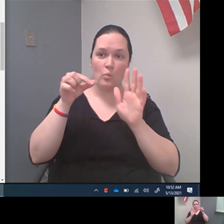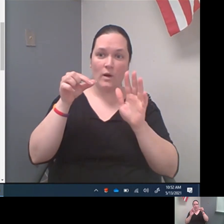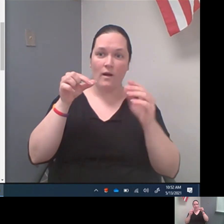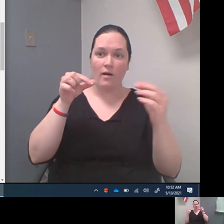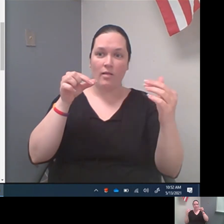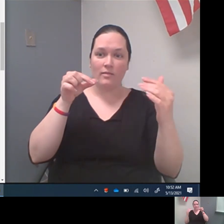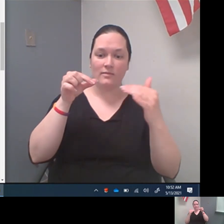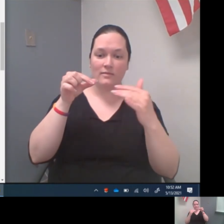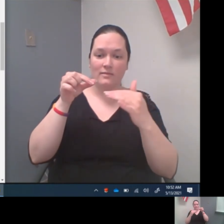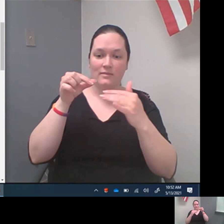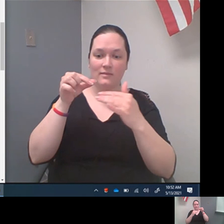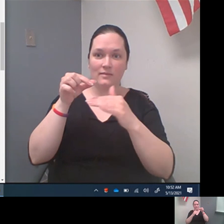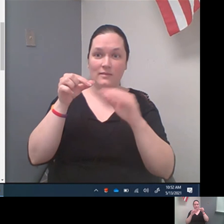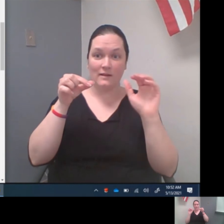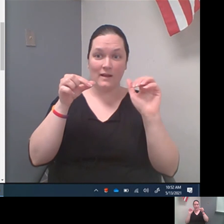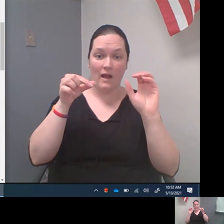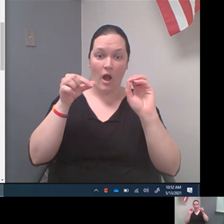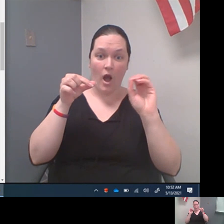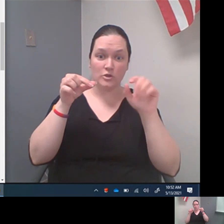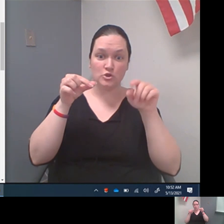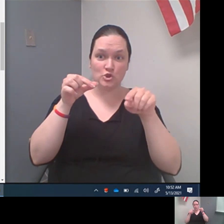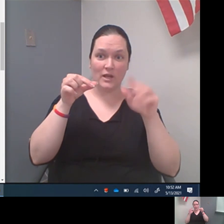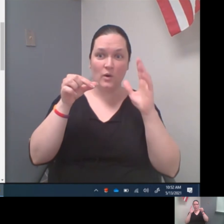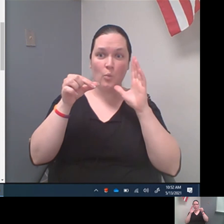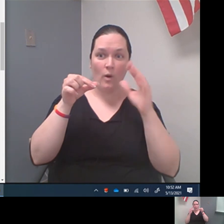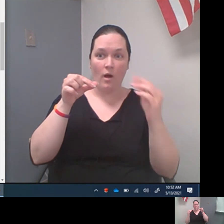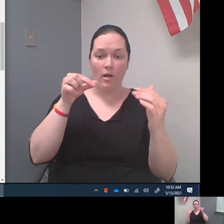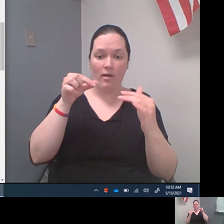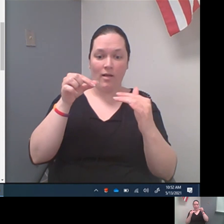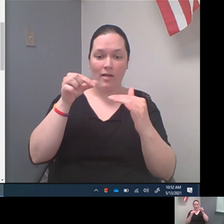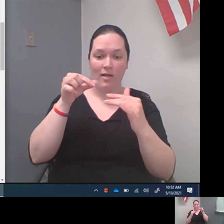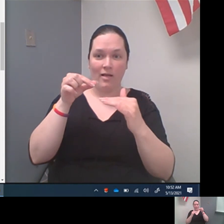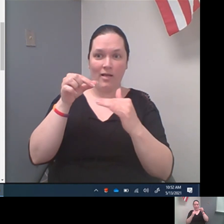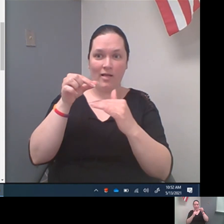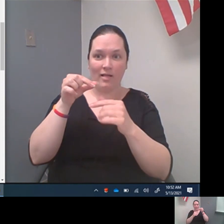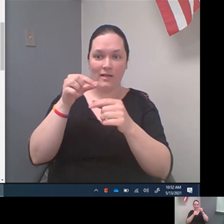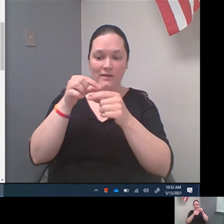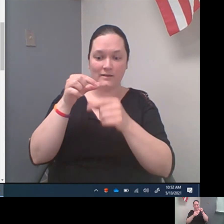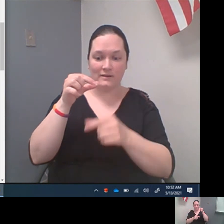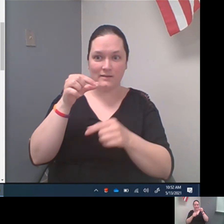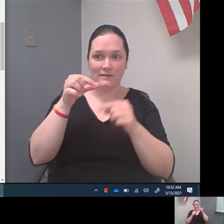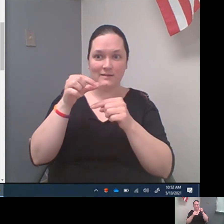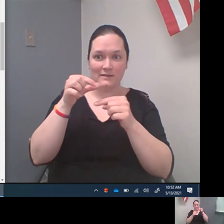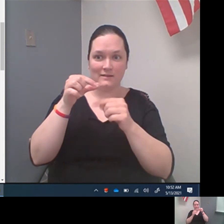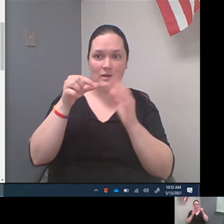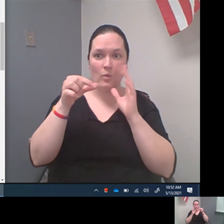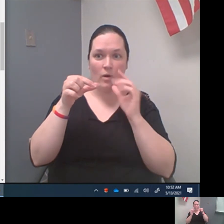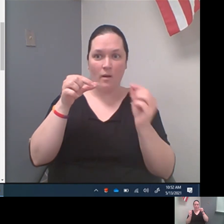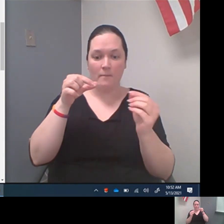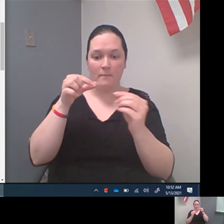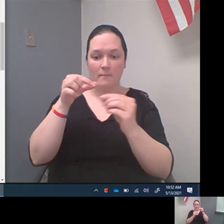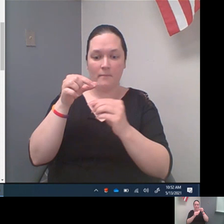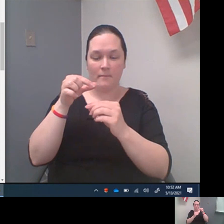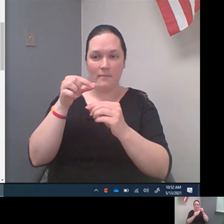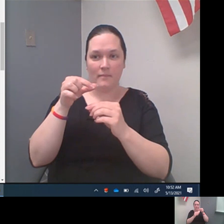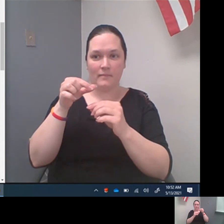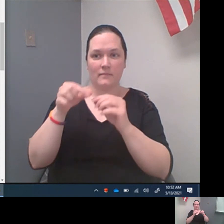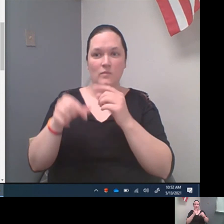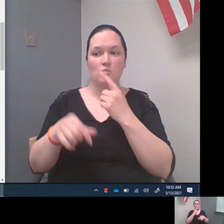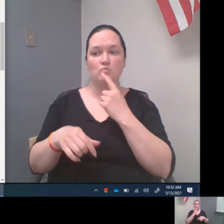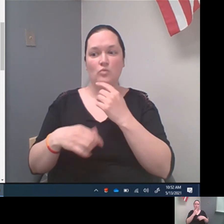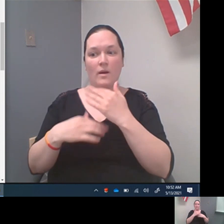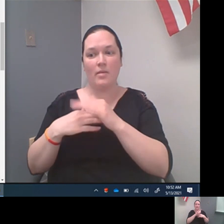that oxygen that's inside the alveoli is going to move in. And so these red blood cells are almost in direct contact with